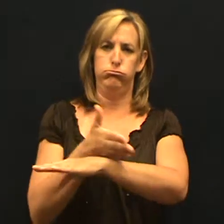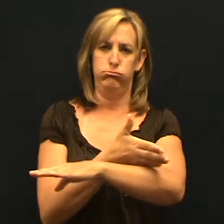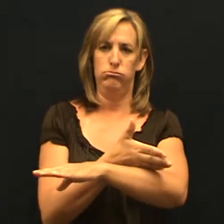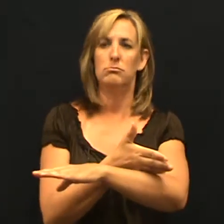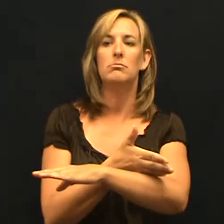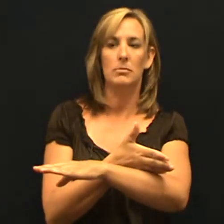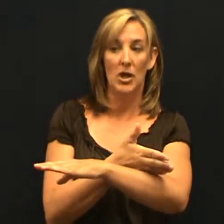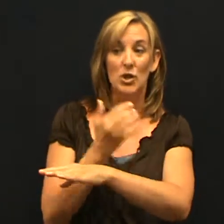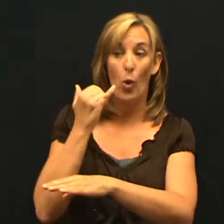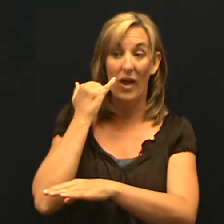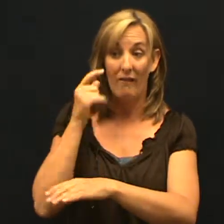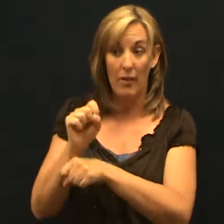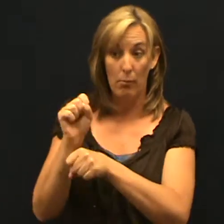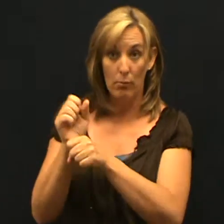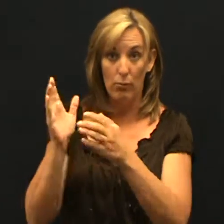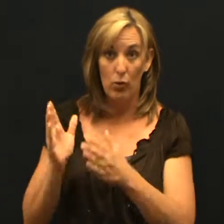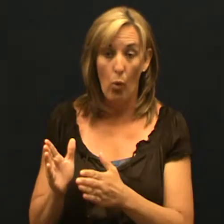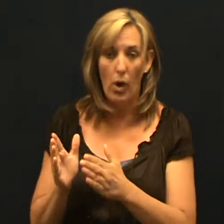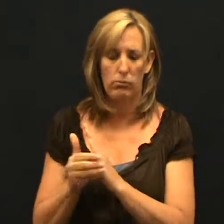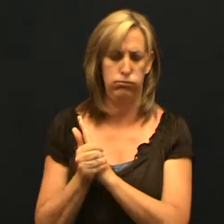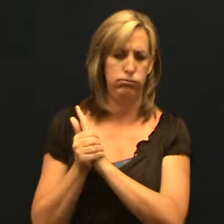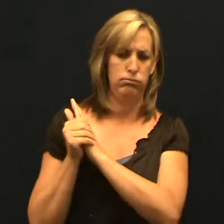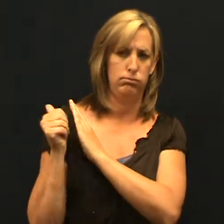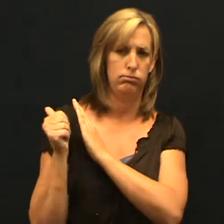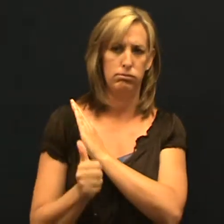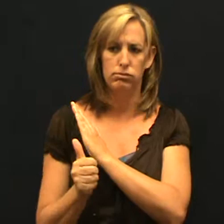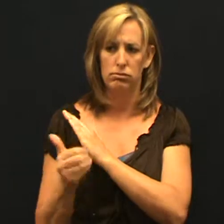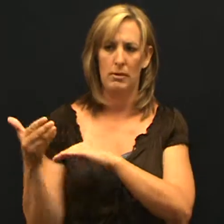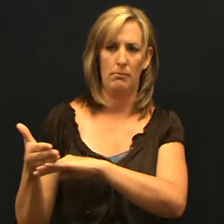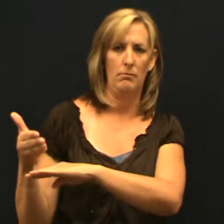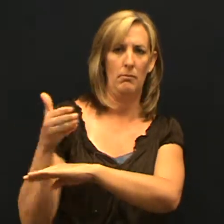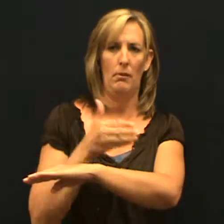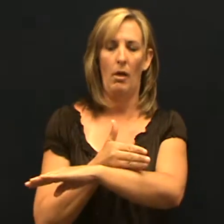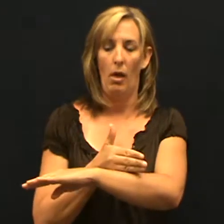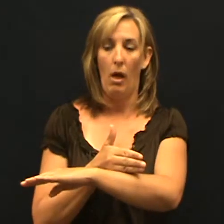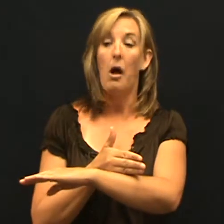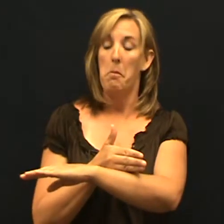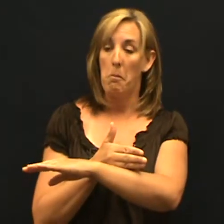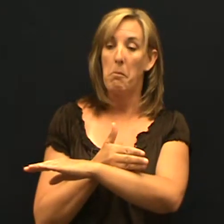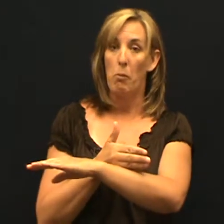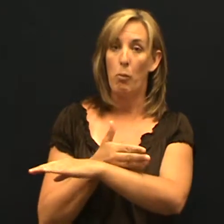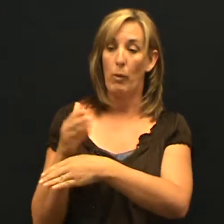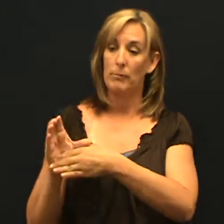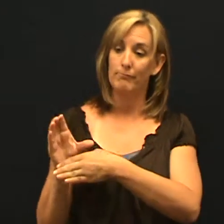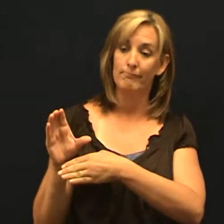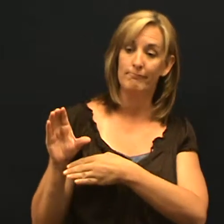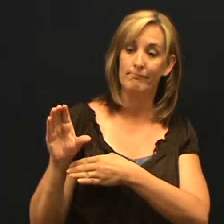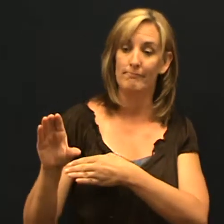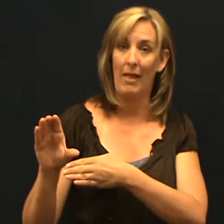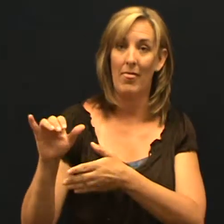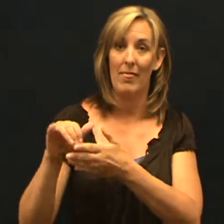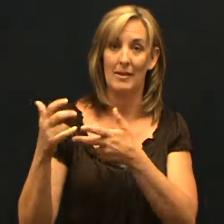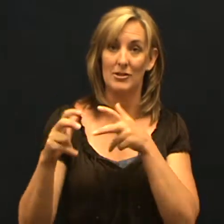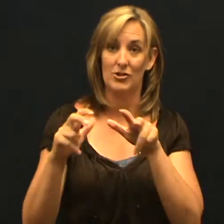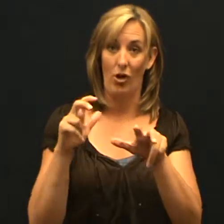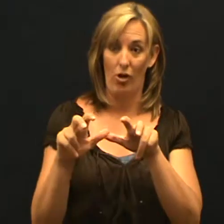key employees stock, we have to have that stock. We don't issue it. We go out and we buy it, and then we give it to